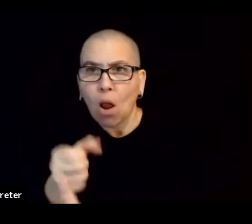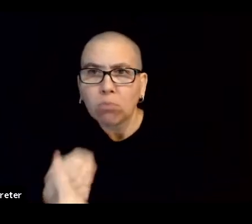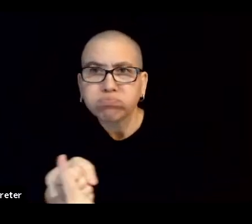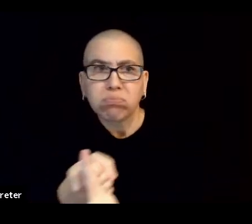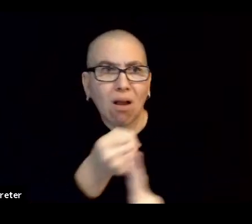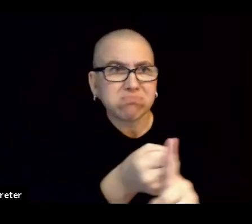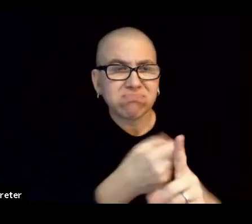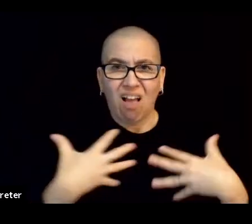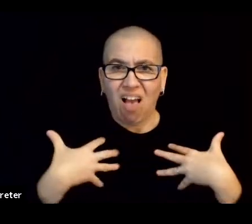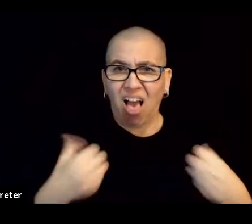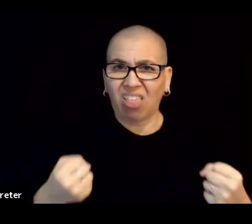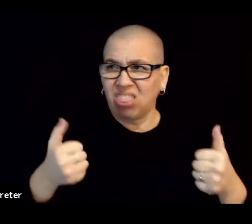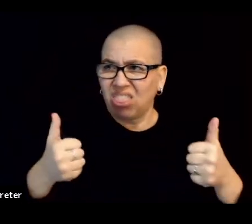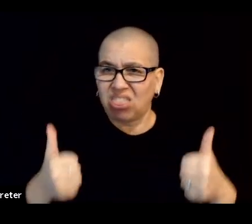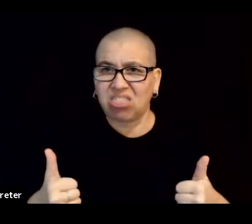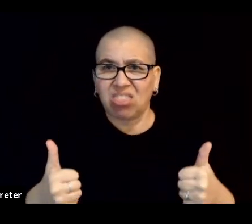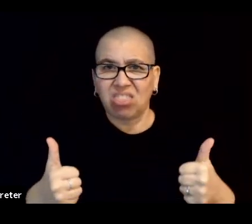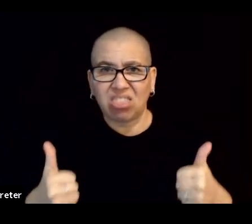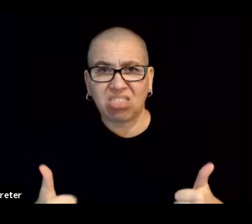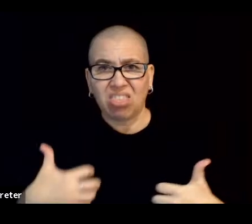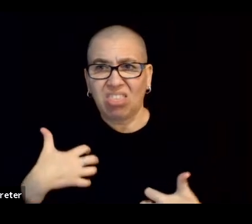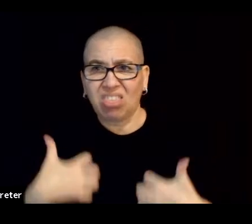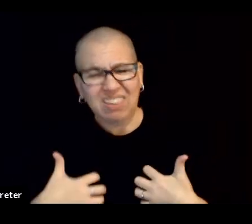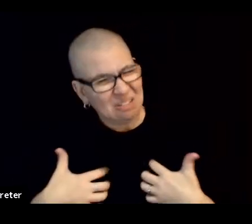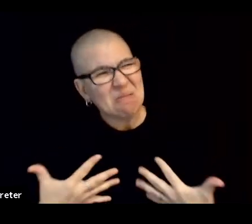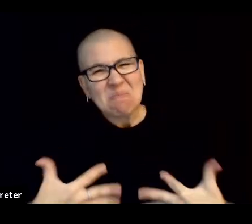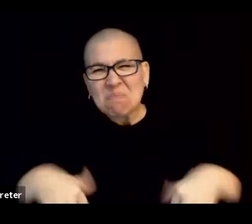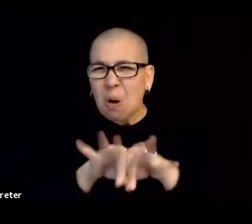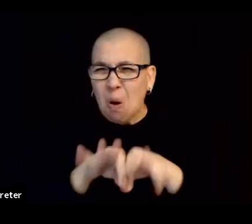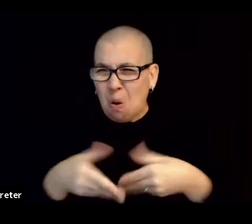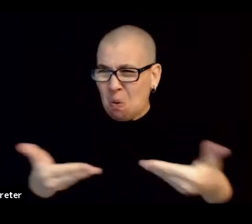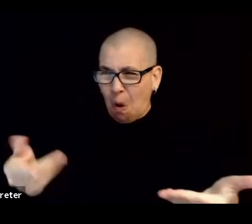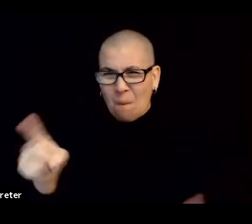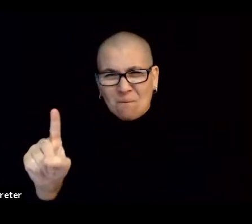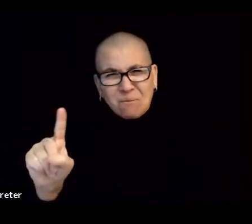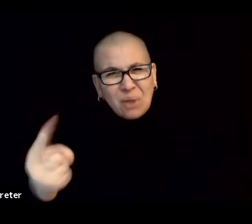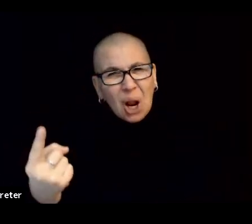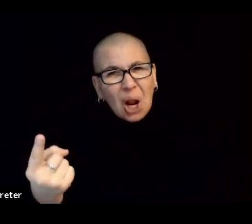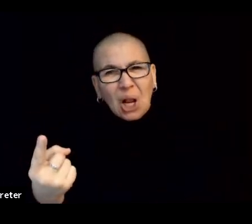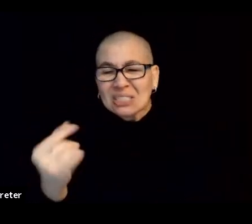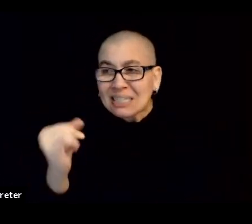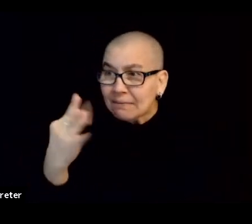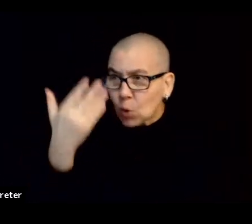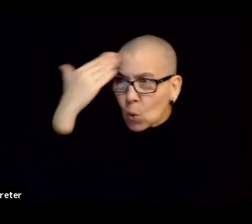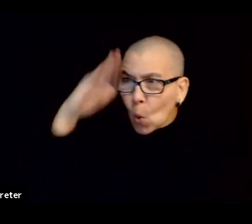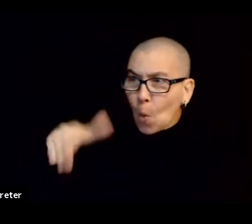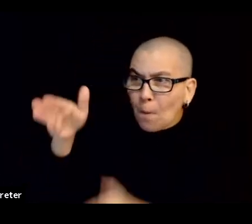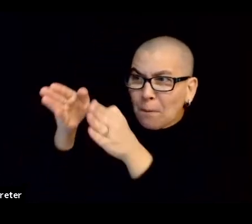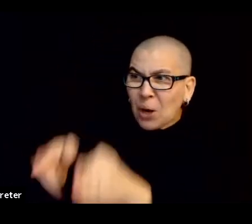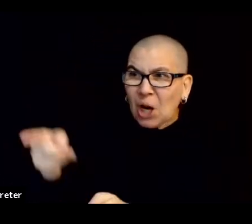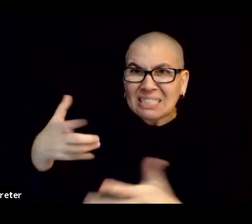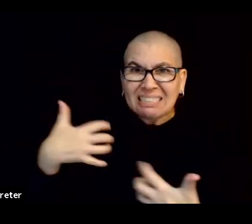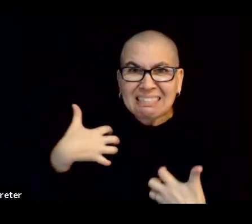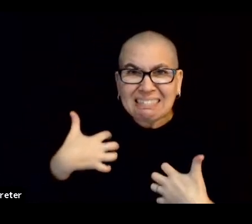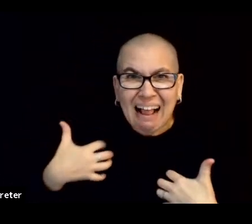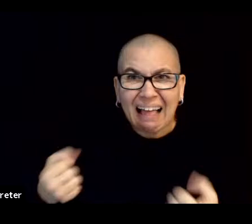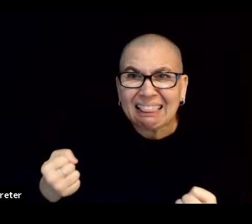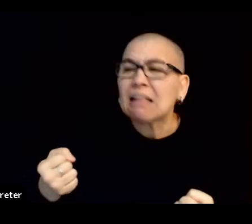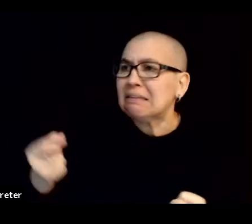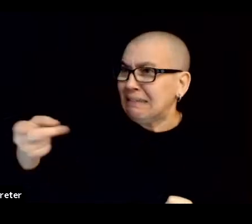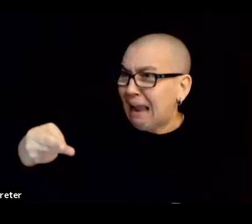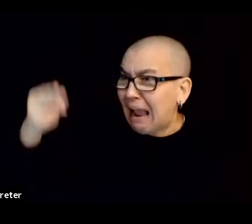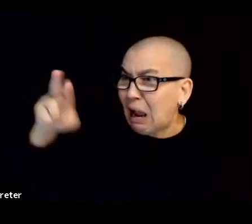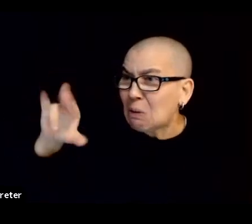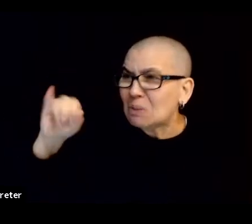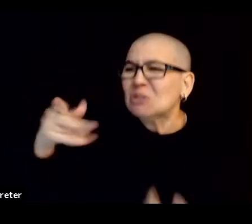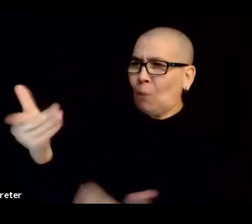maybe let your neighbors go. We're going to have cooperation around this, but we recognize that people want to get this done. As far